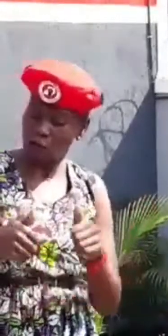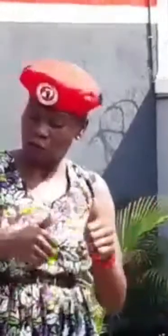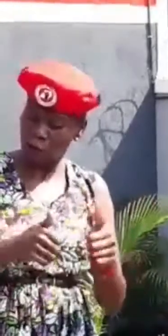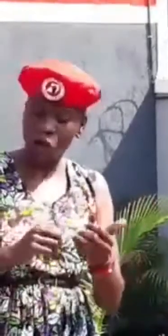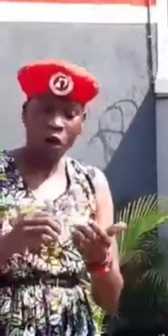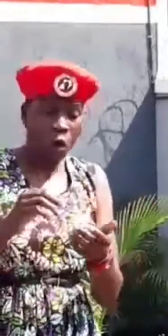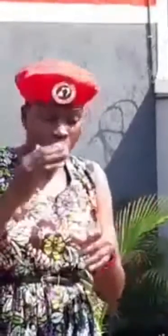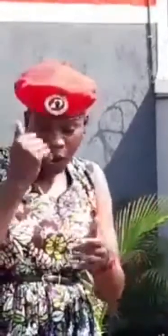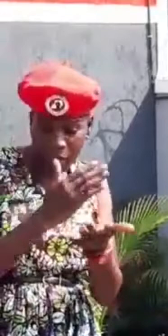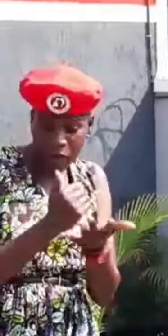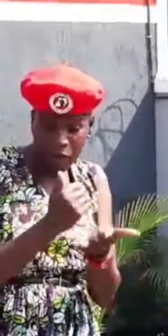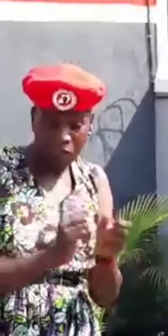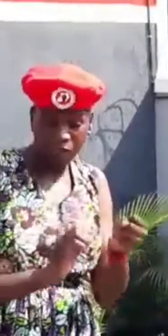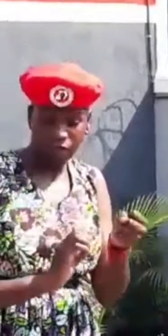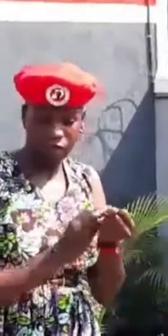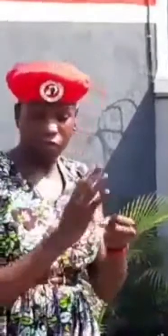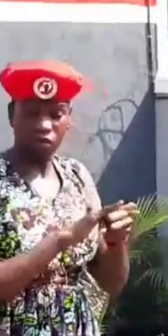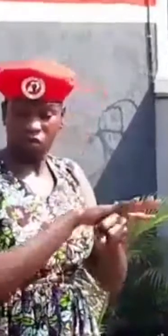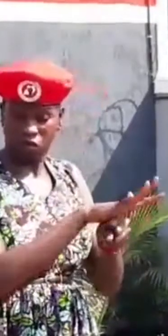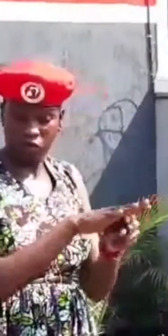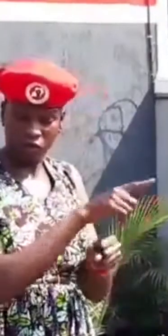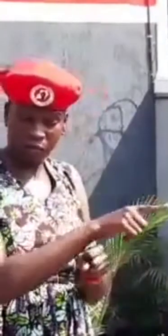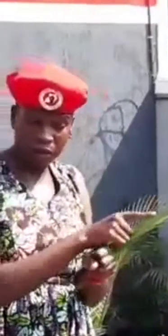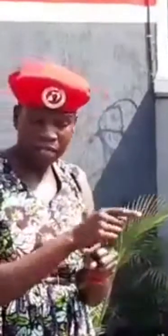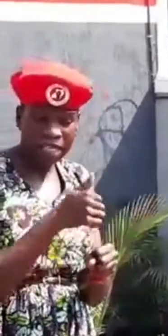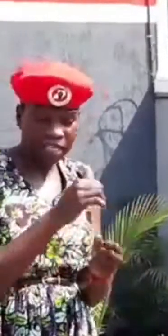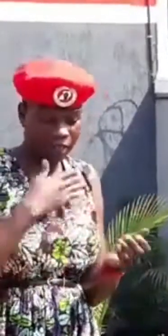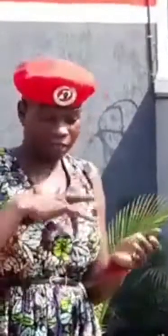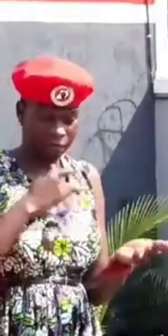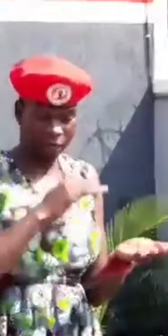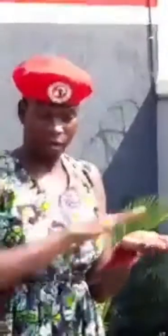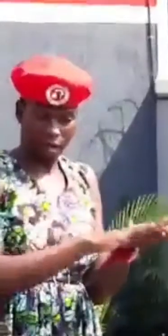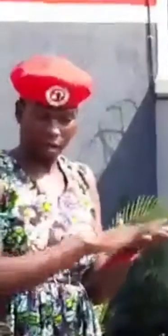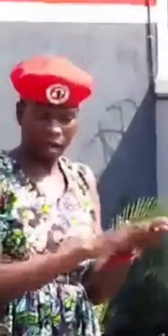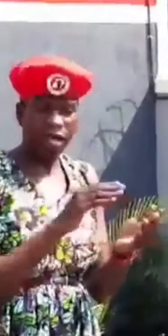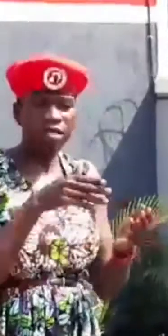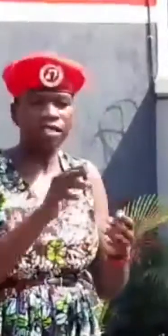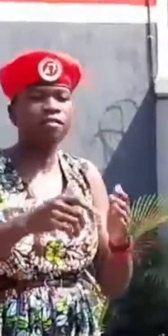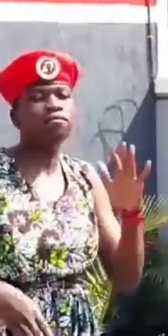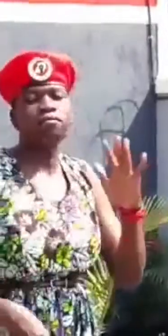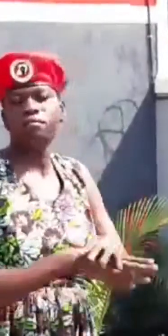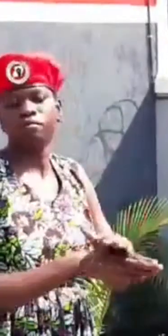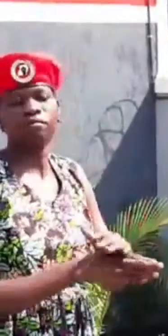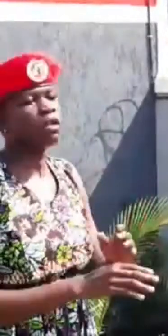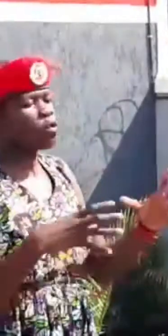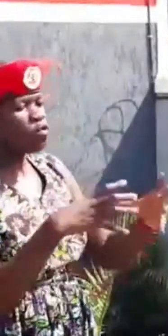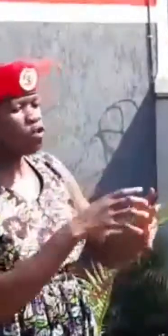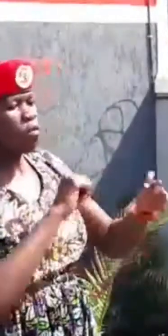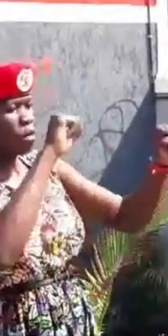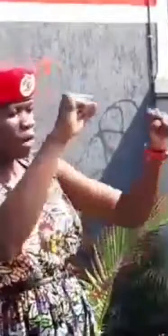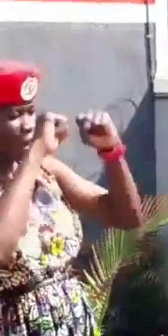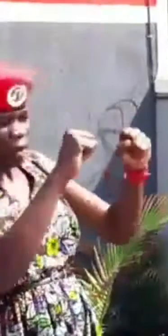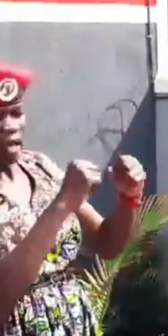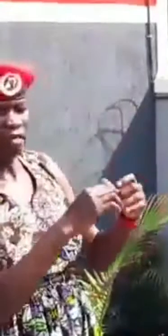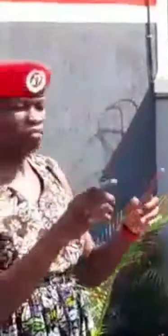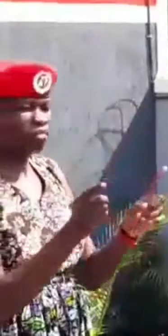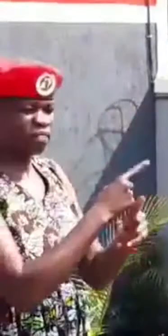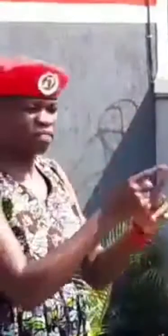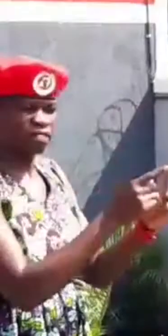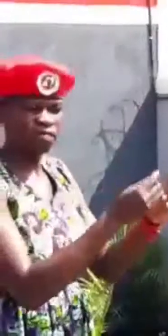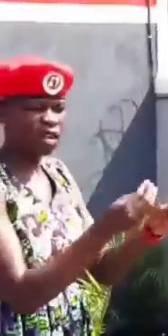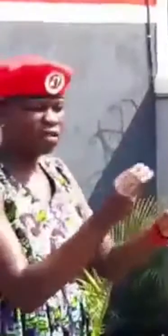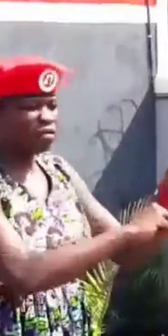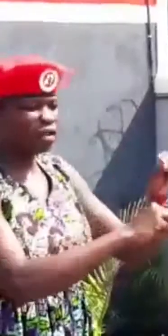Using the coronavirus as an excuse, he is banning public rallies and other aspects of a normal